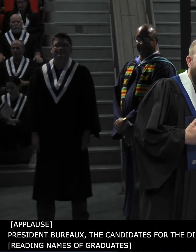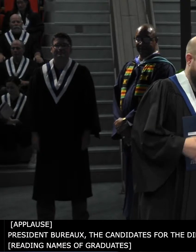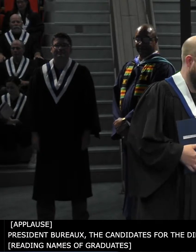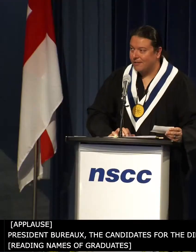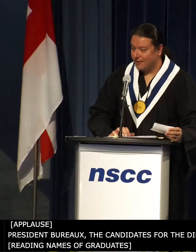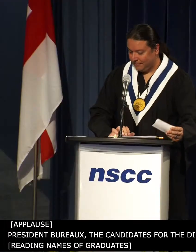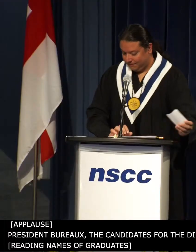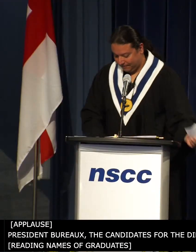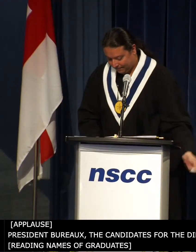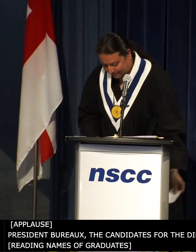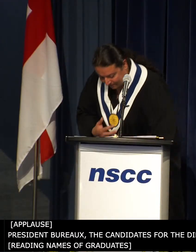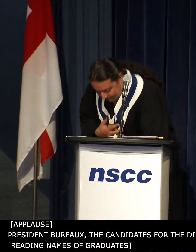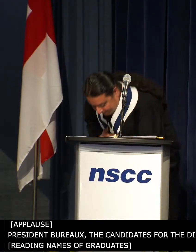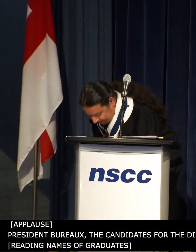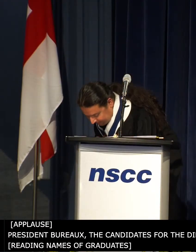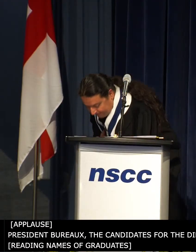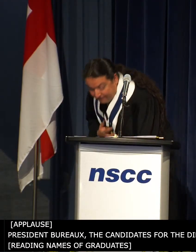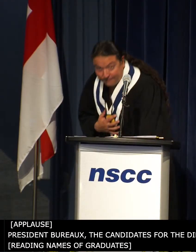Jack Richards.